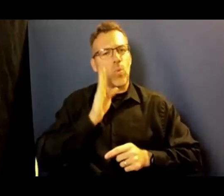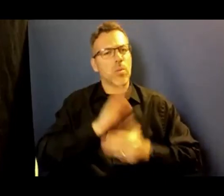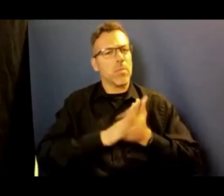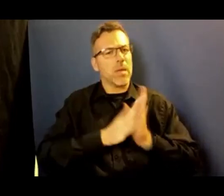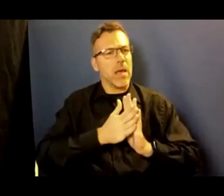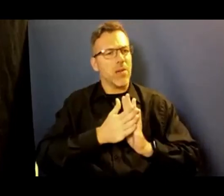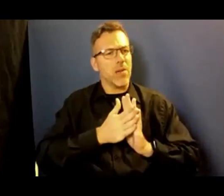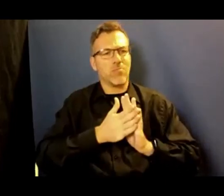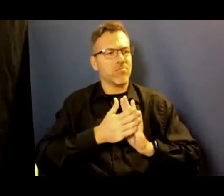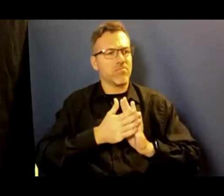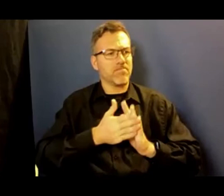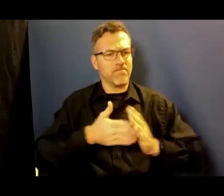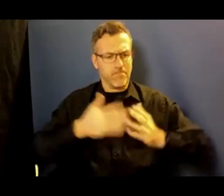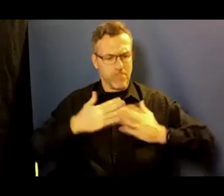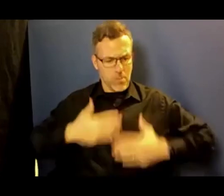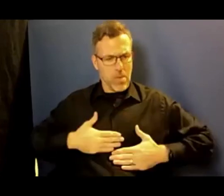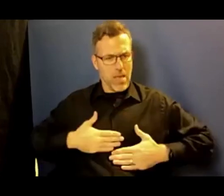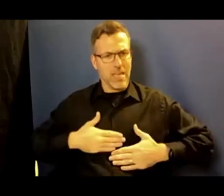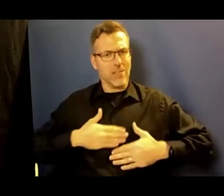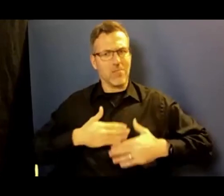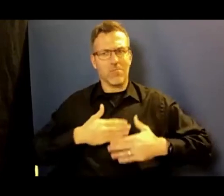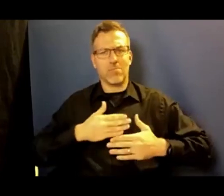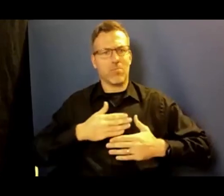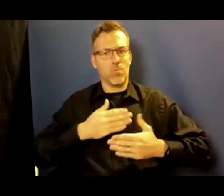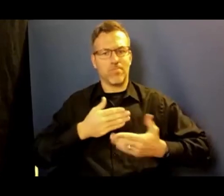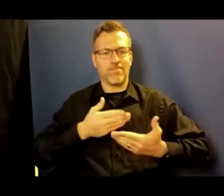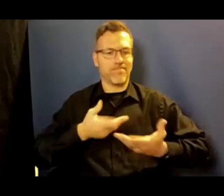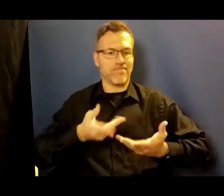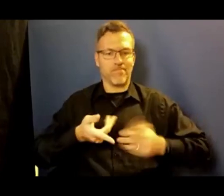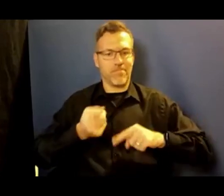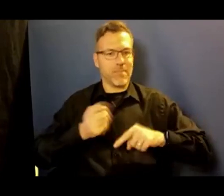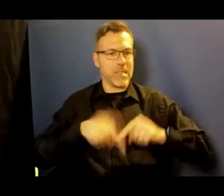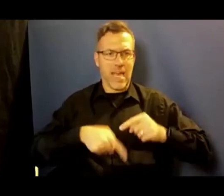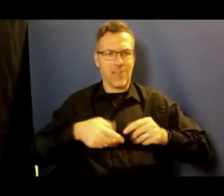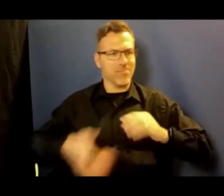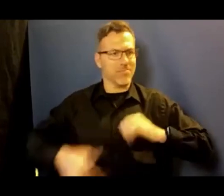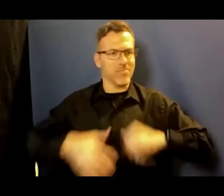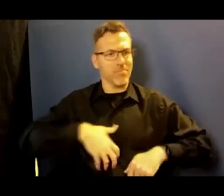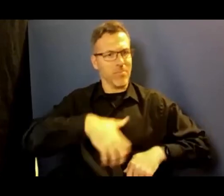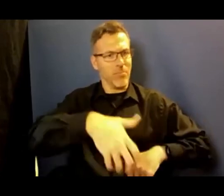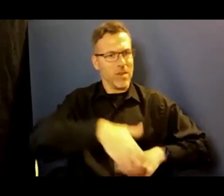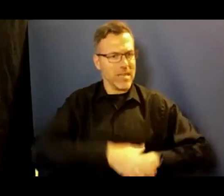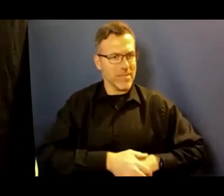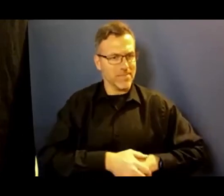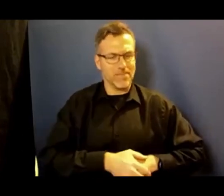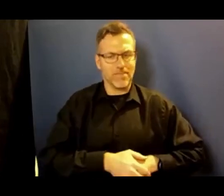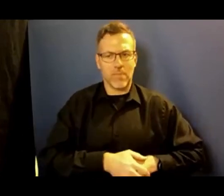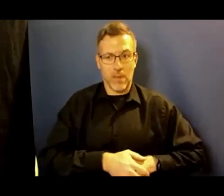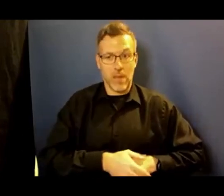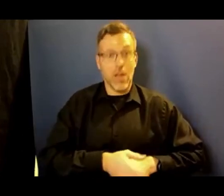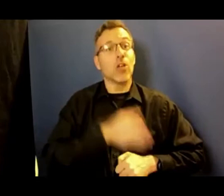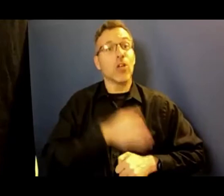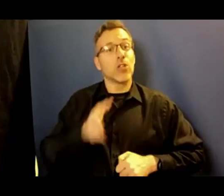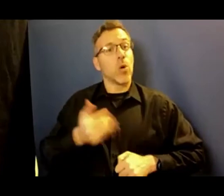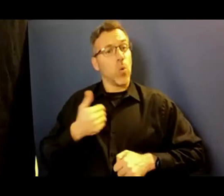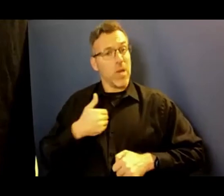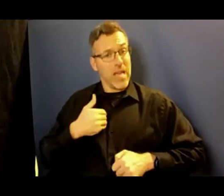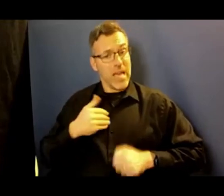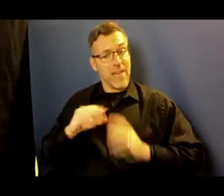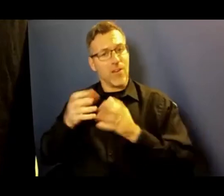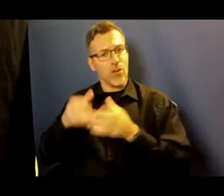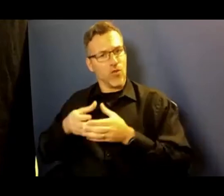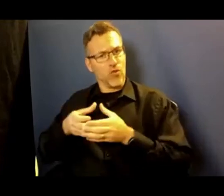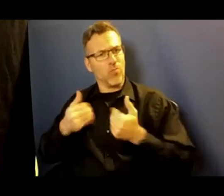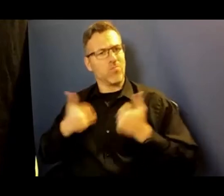The other part, the next step, is that we had a group of young, healthy women sign up to be part of the COVID